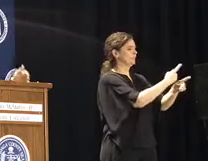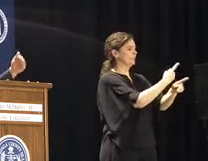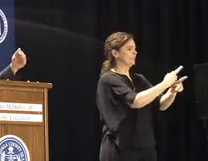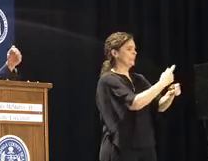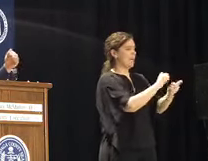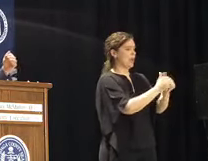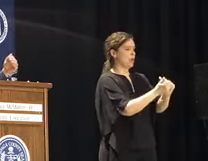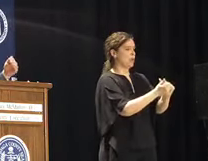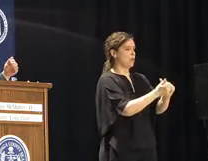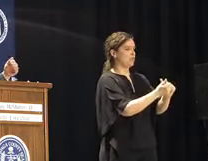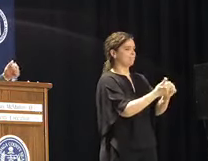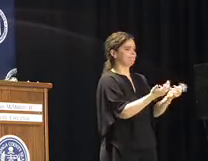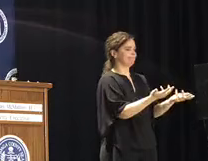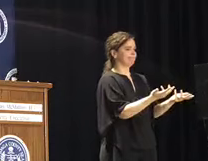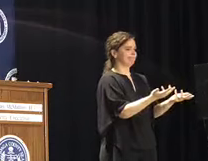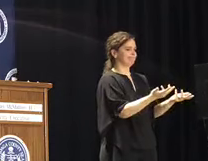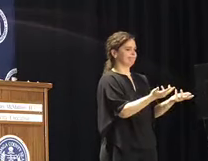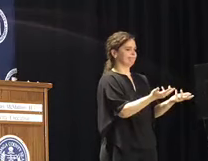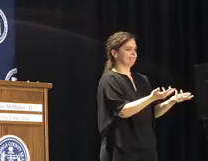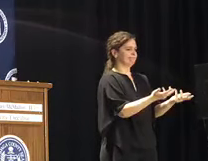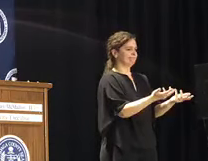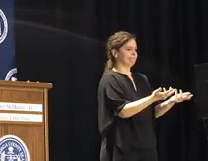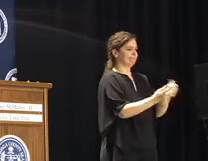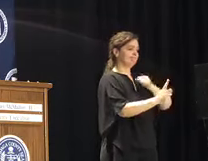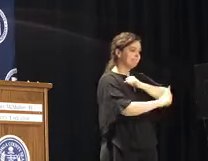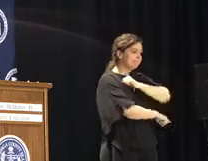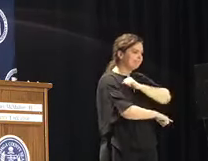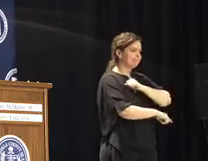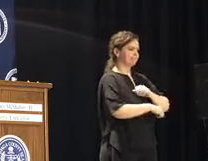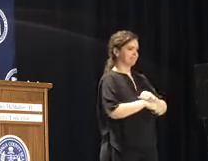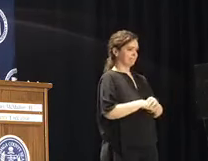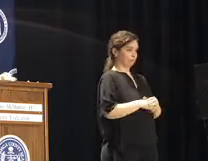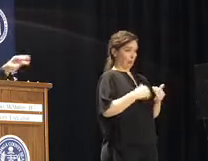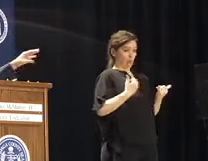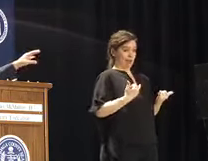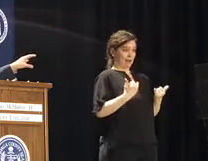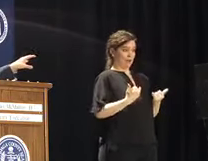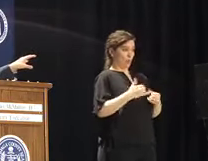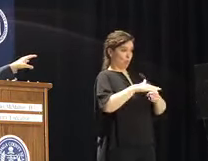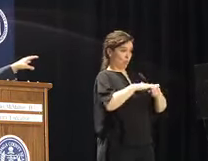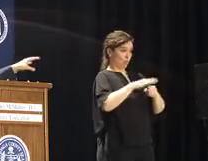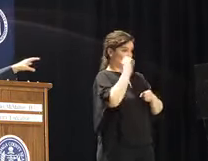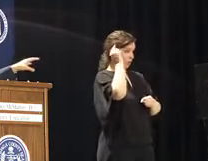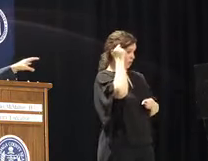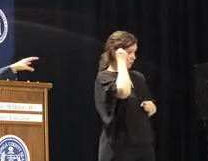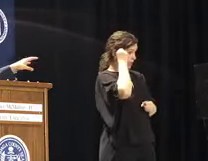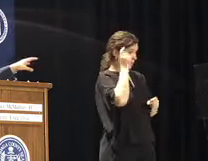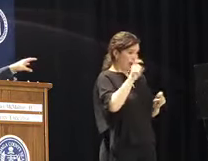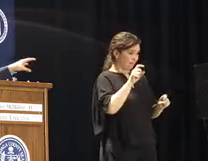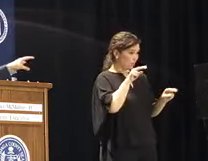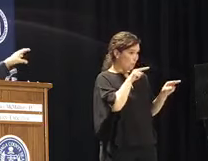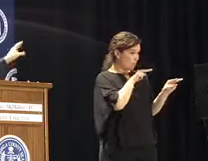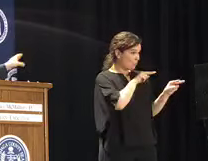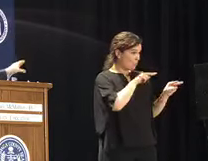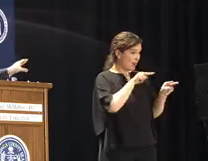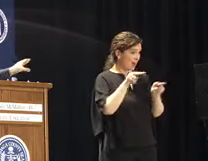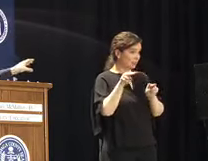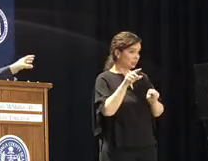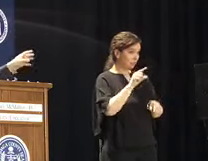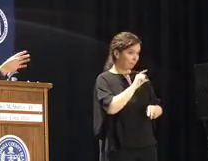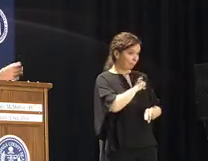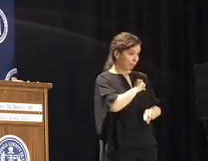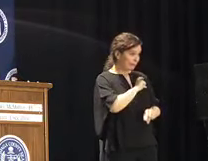about local governments having to now police these problems we've never had to police yet. We're all putting our own departments, 75% of our people working